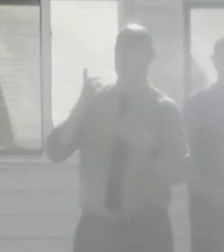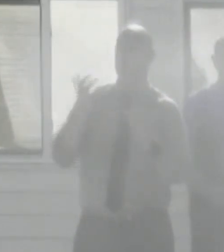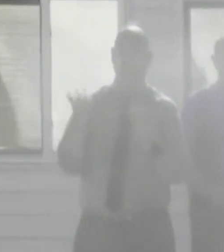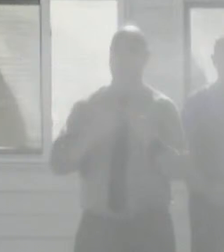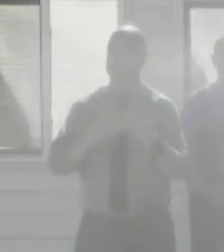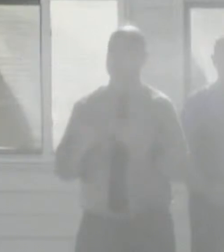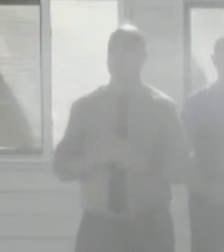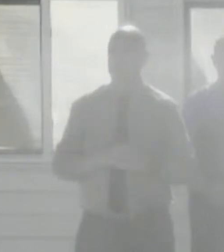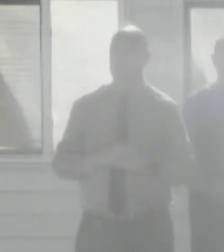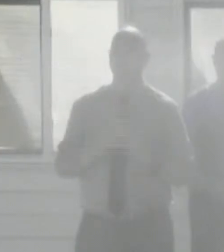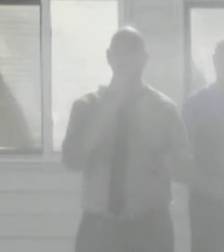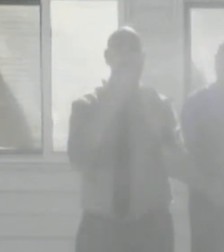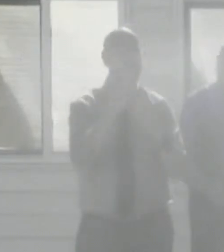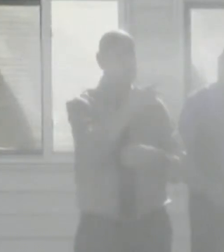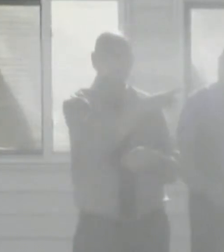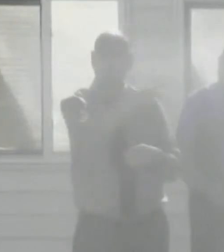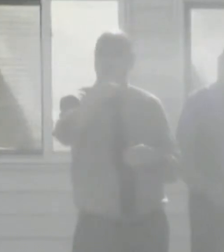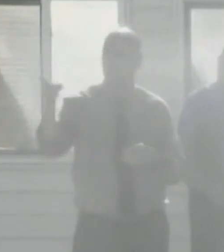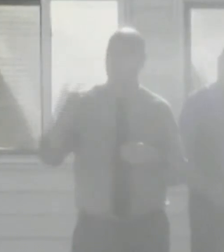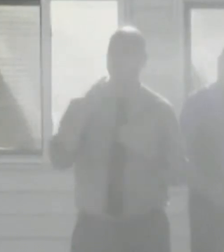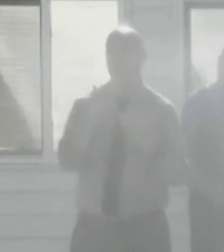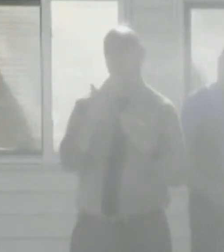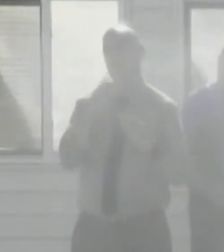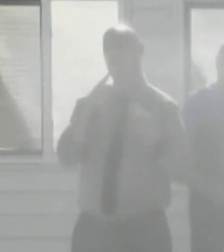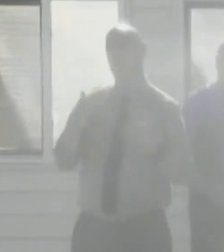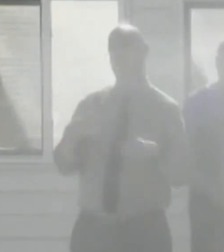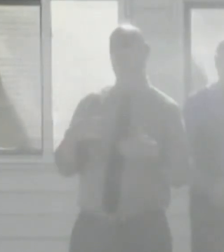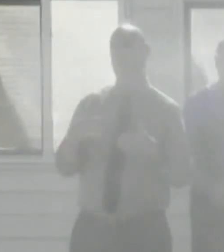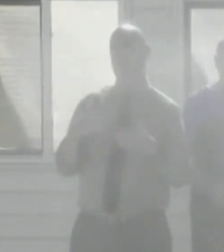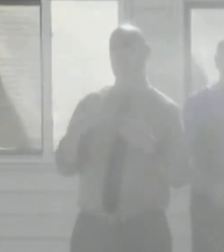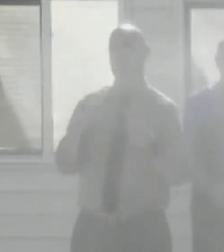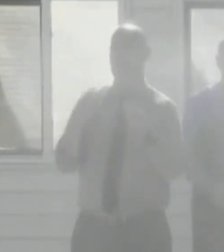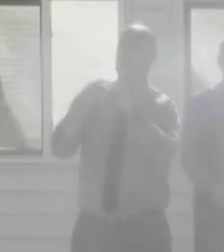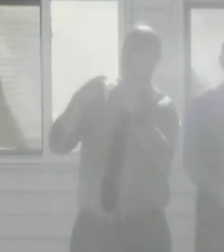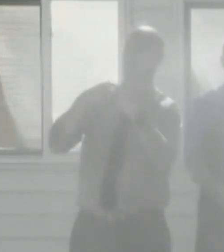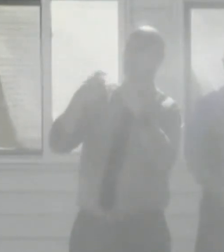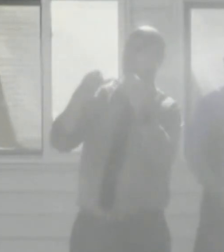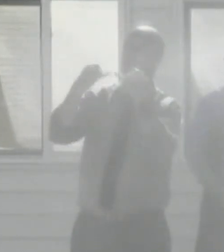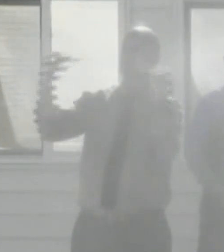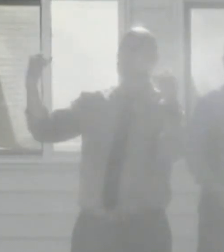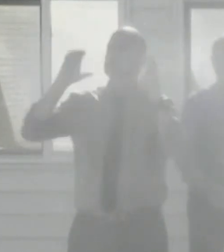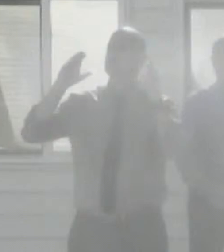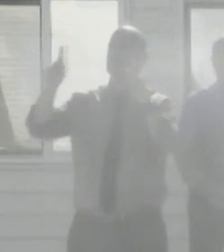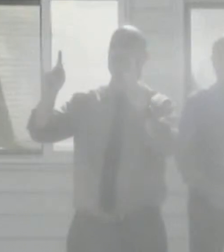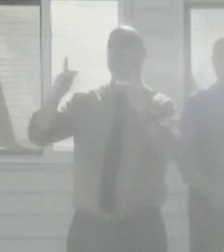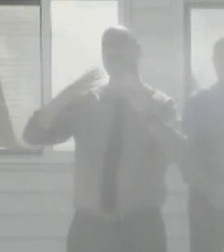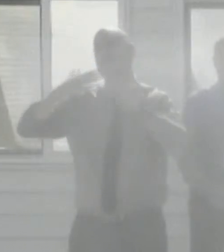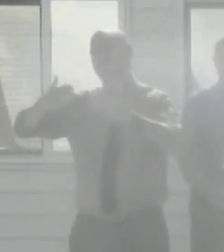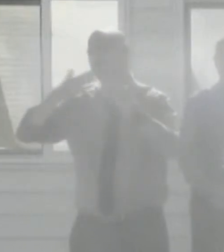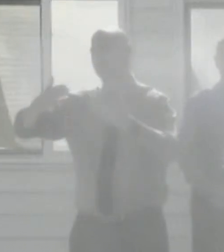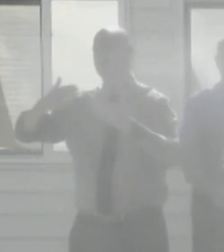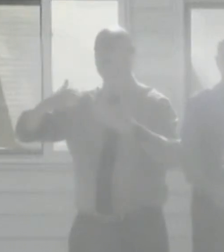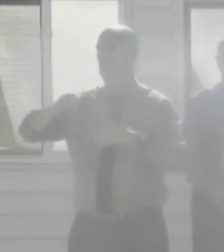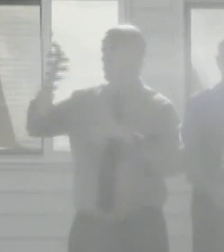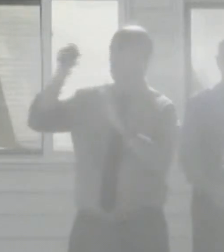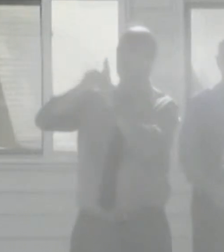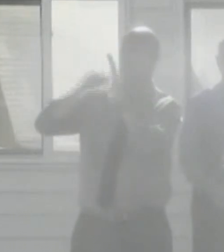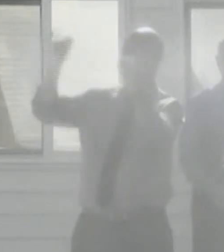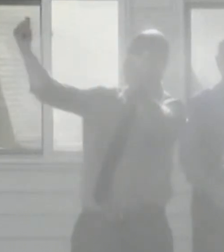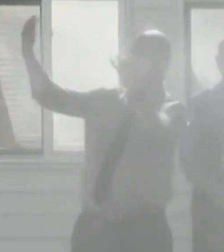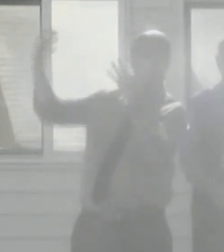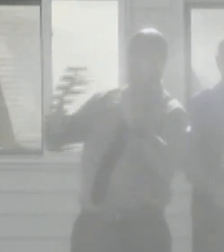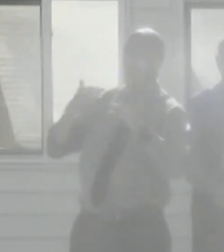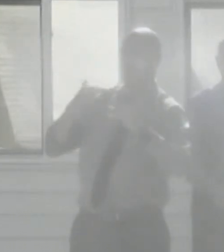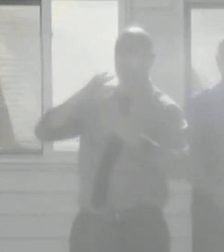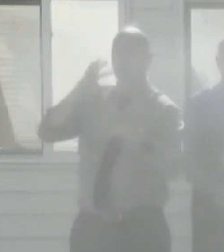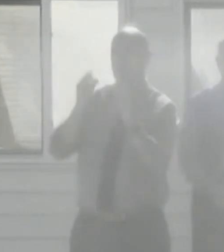these linemen who are working to get the power back on. I think most people get like 4 million power